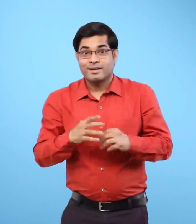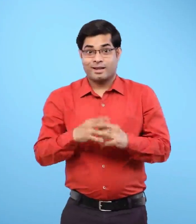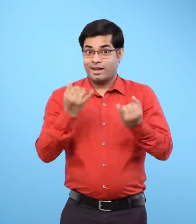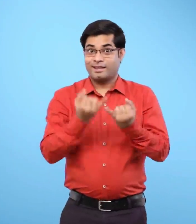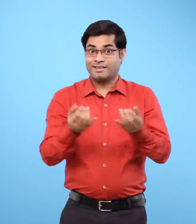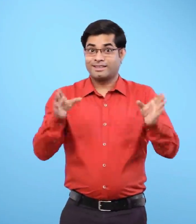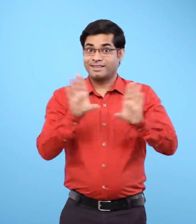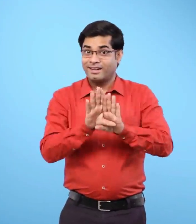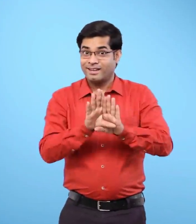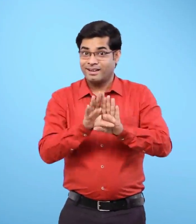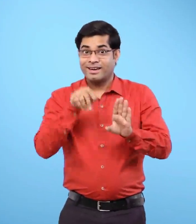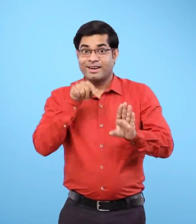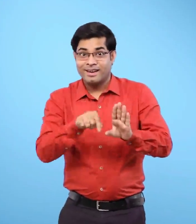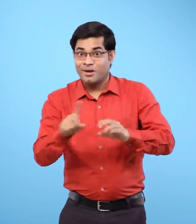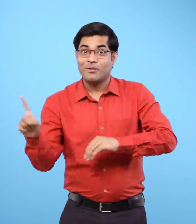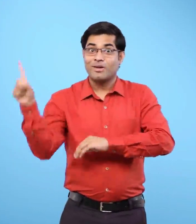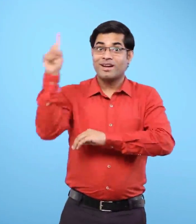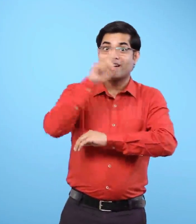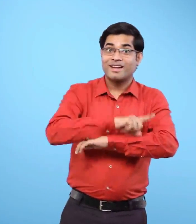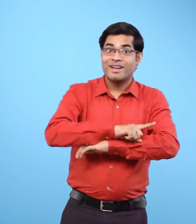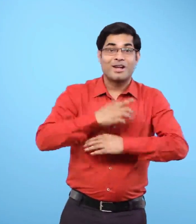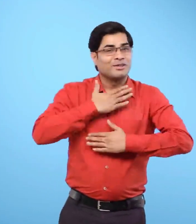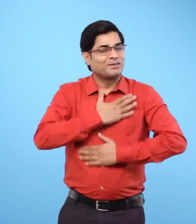that Sunday is fun day.